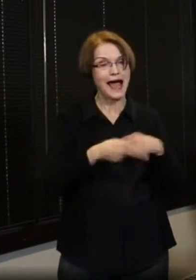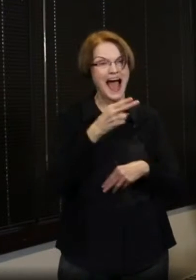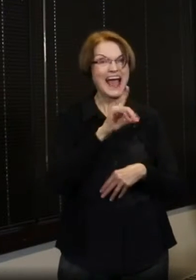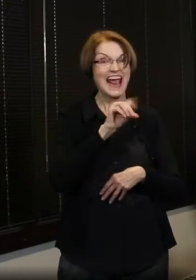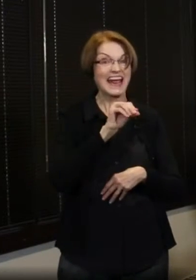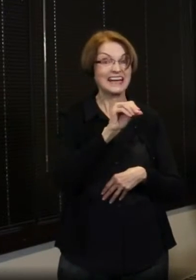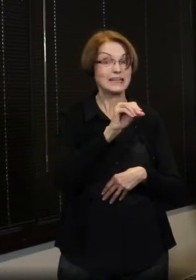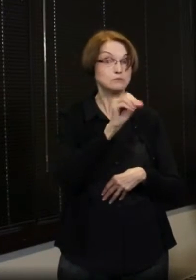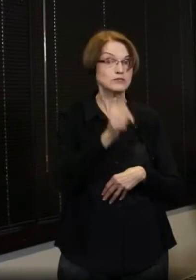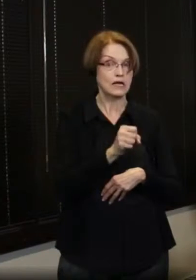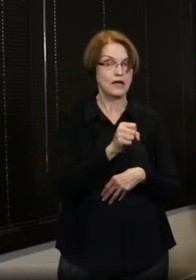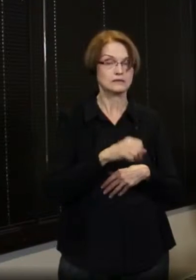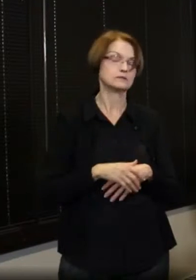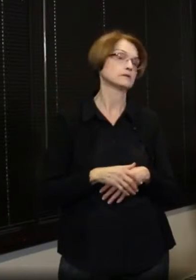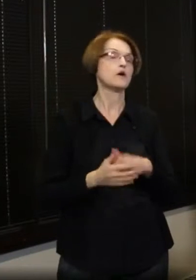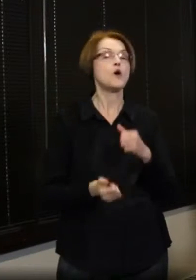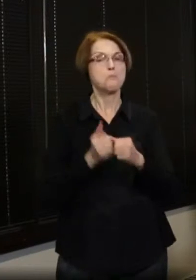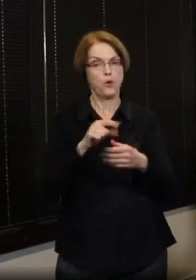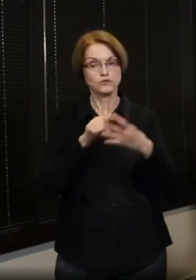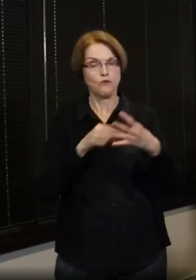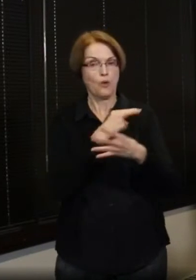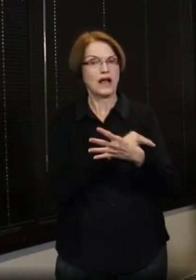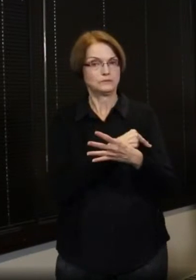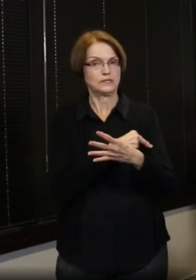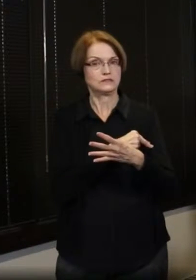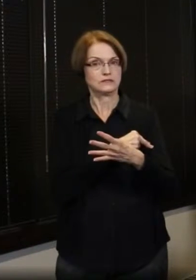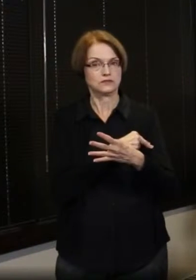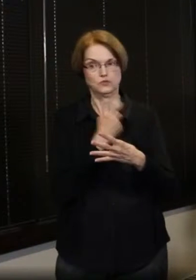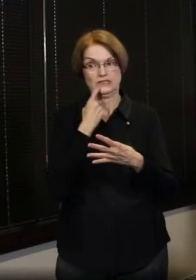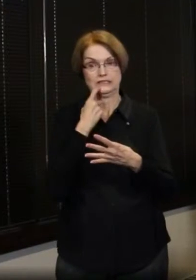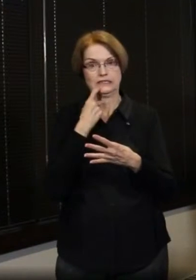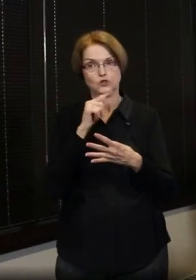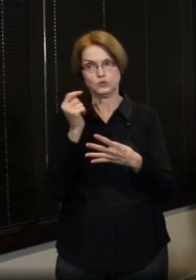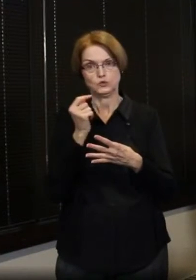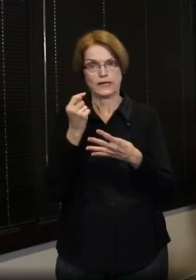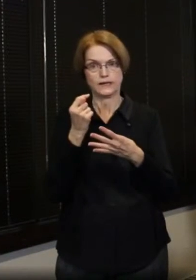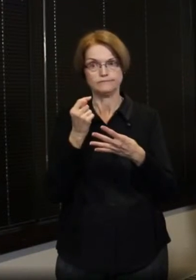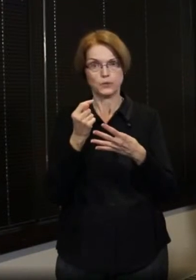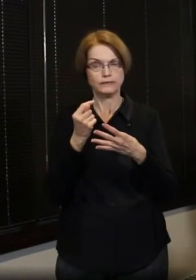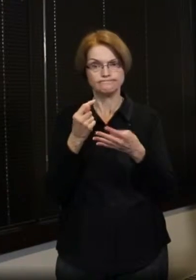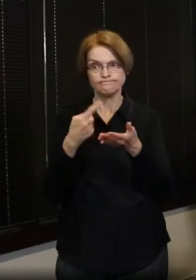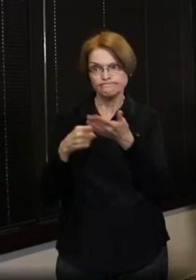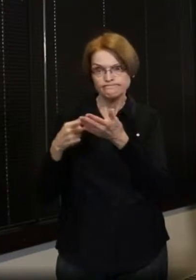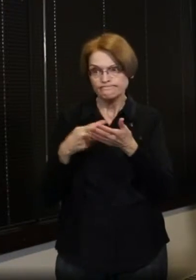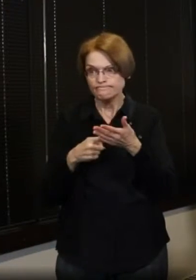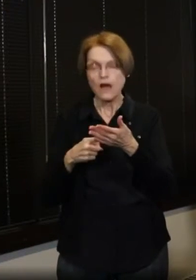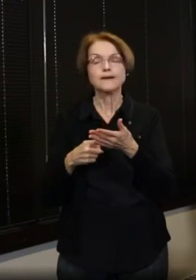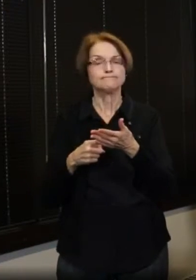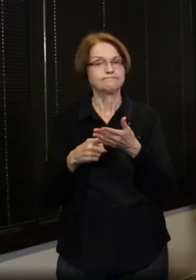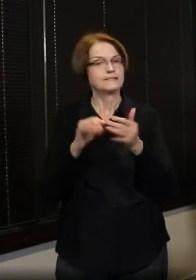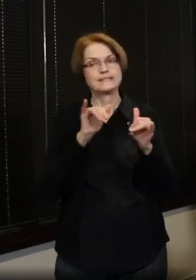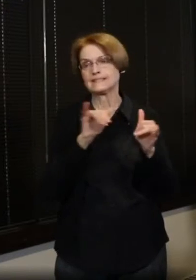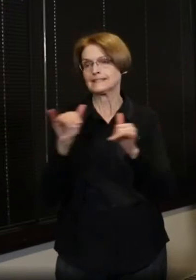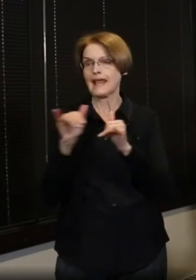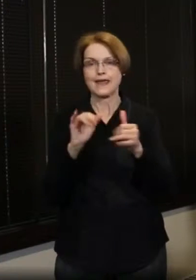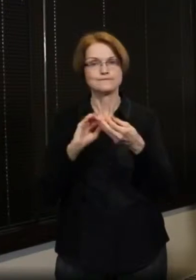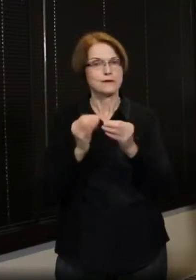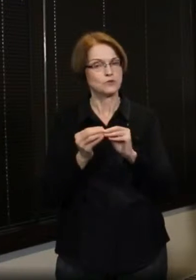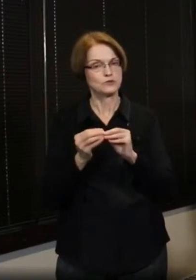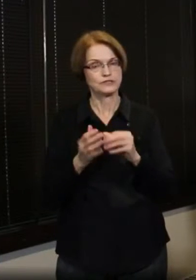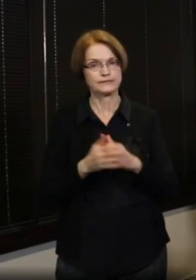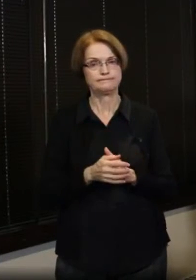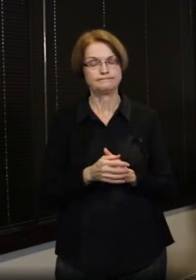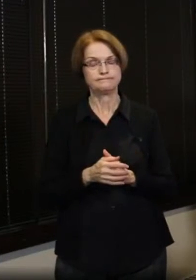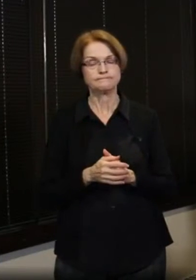of the hospital systems, when we spoke on Tuesday, were in that same ballpark.